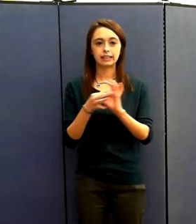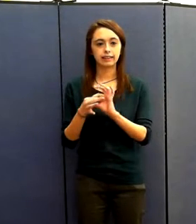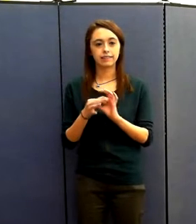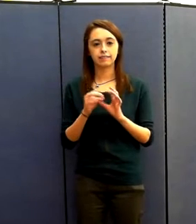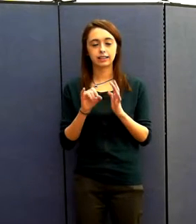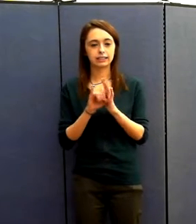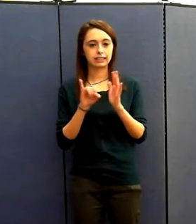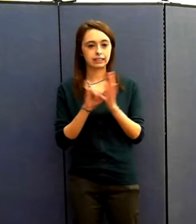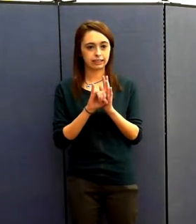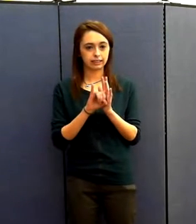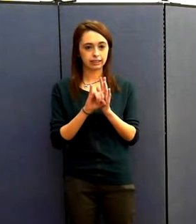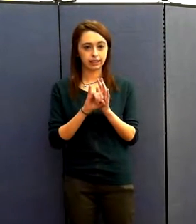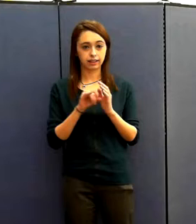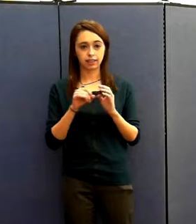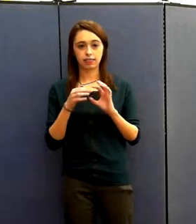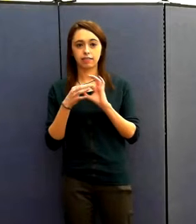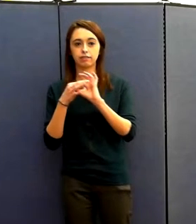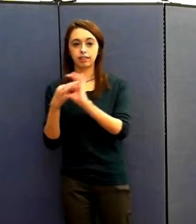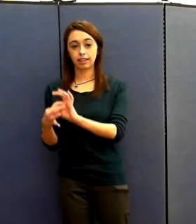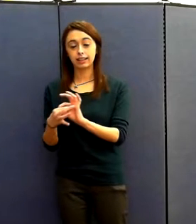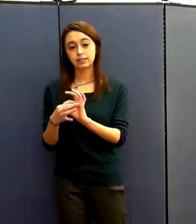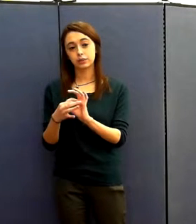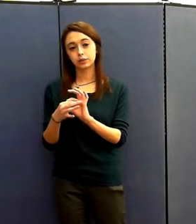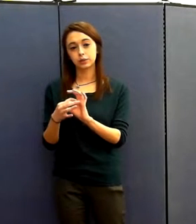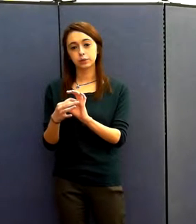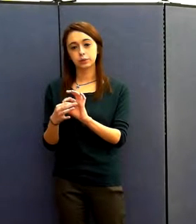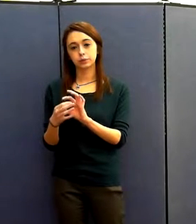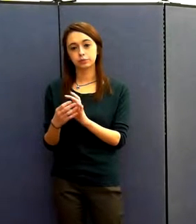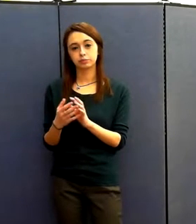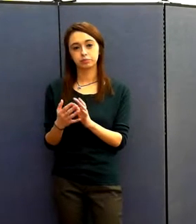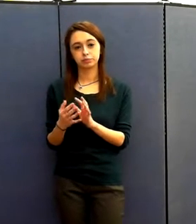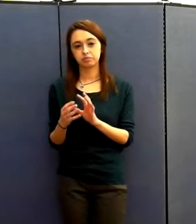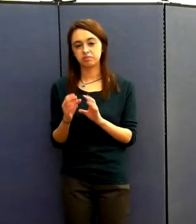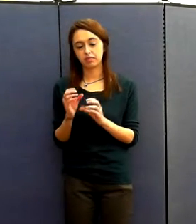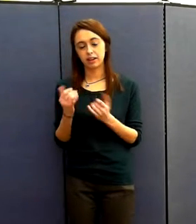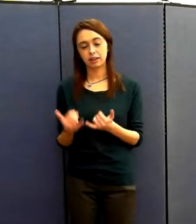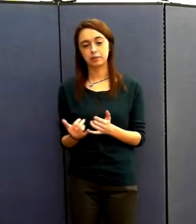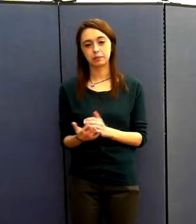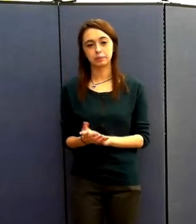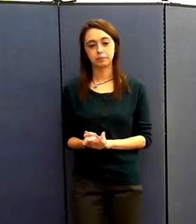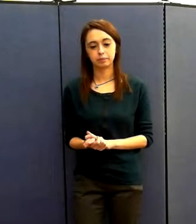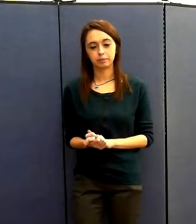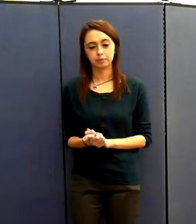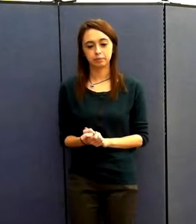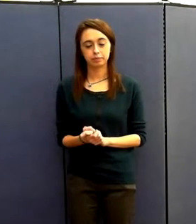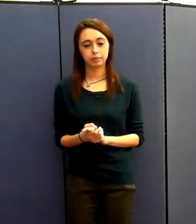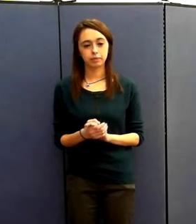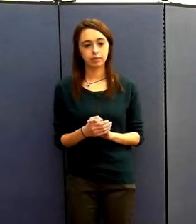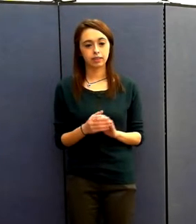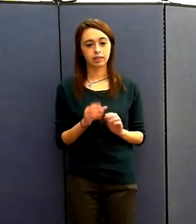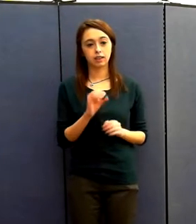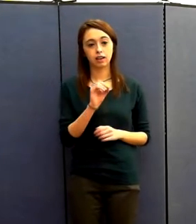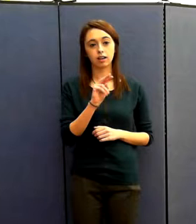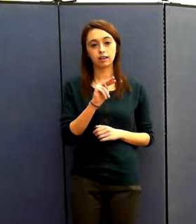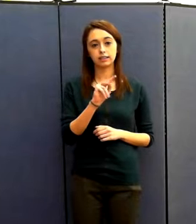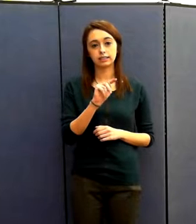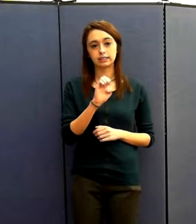actually relates to anymore. Okay? The contemporary femme movement contests the